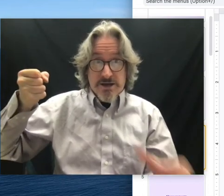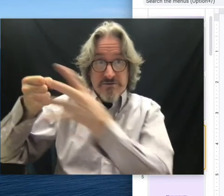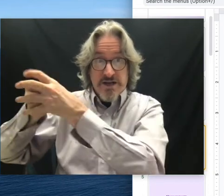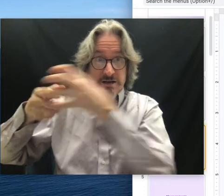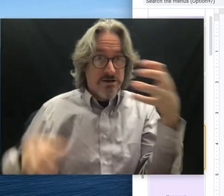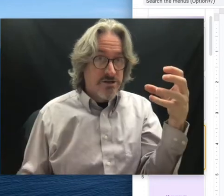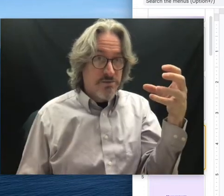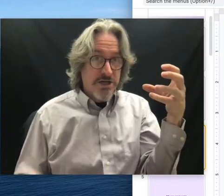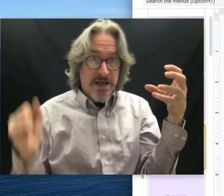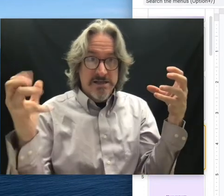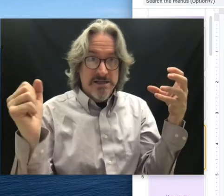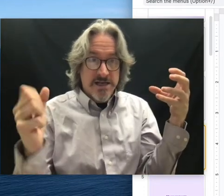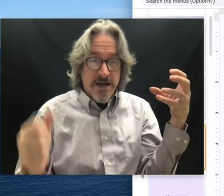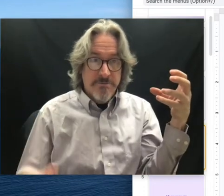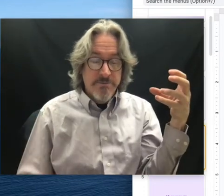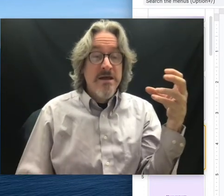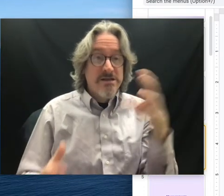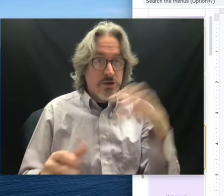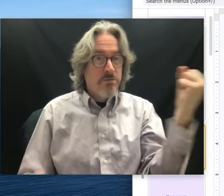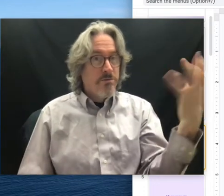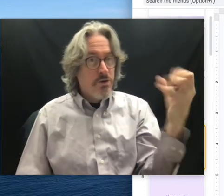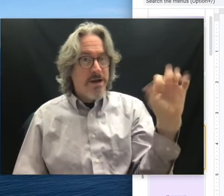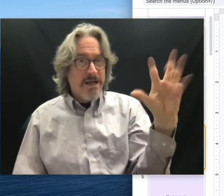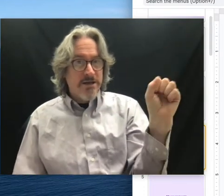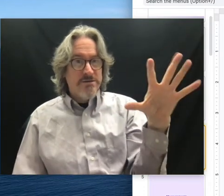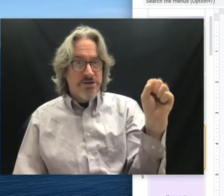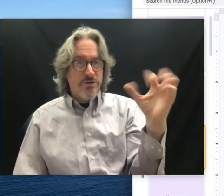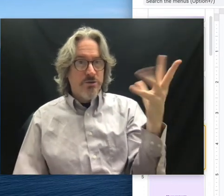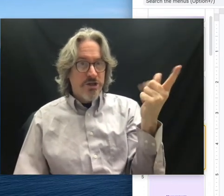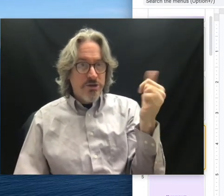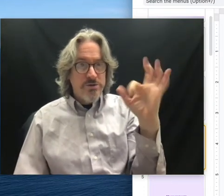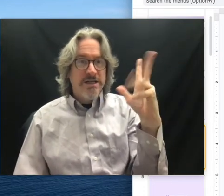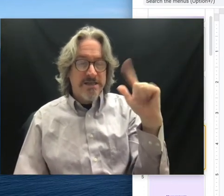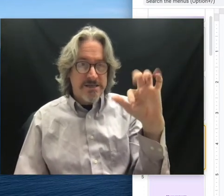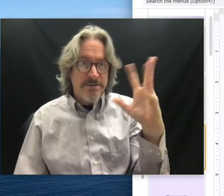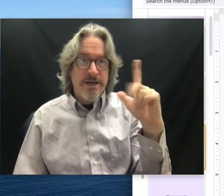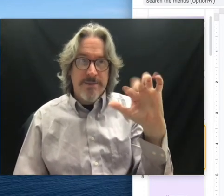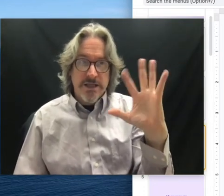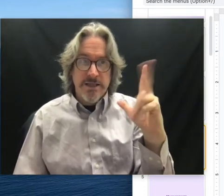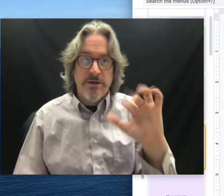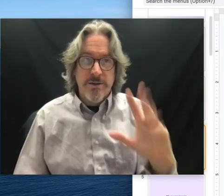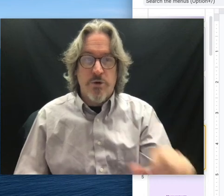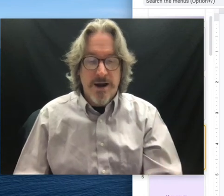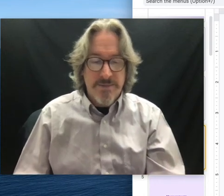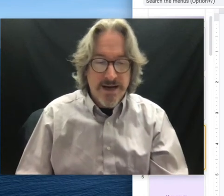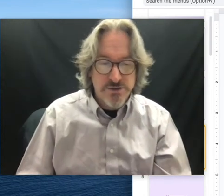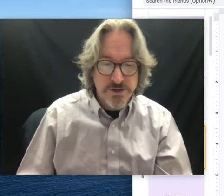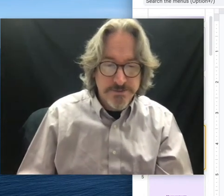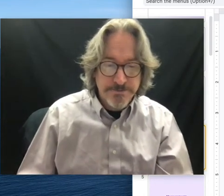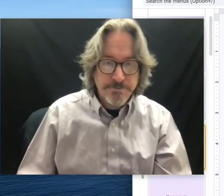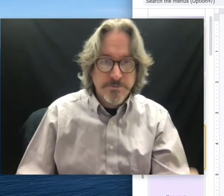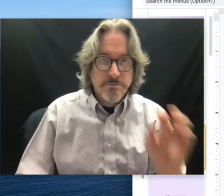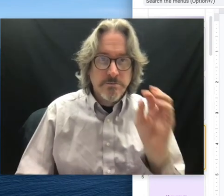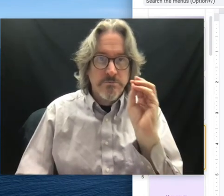not be convenient to switch hands and sign. So you want to get used to using this and becoming a little bit more